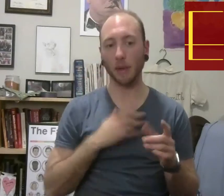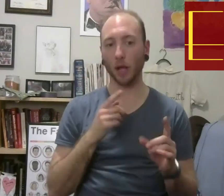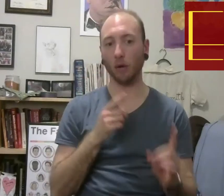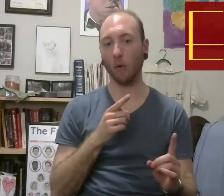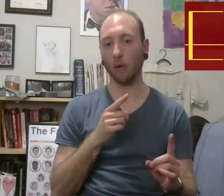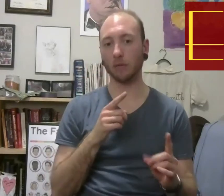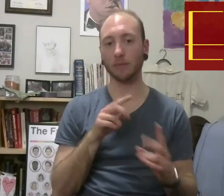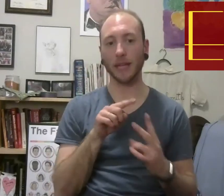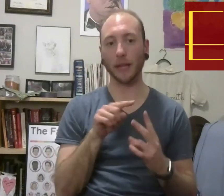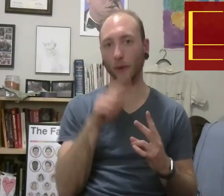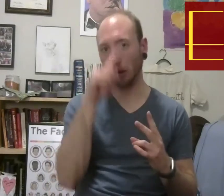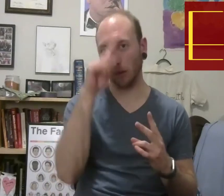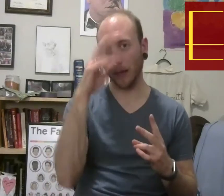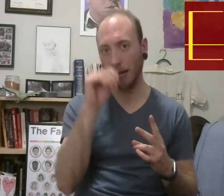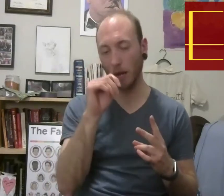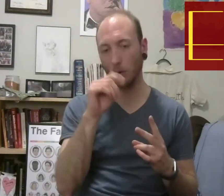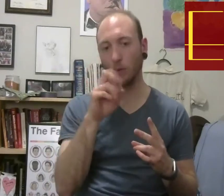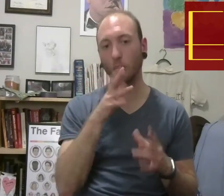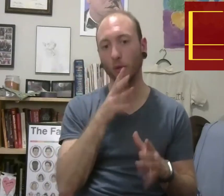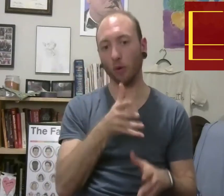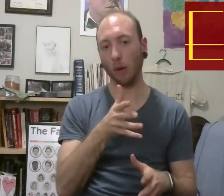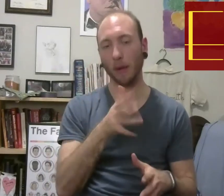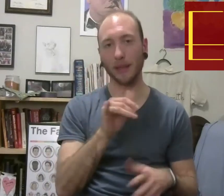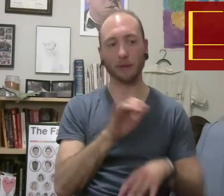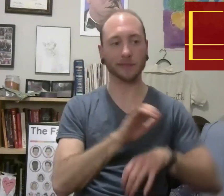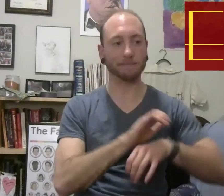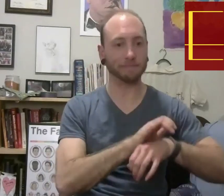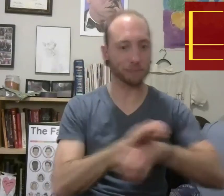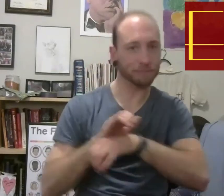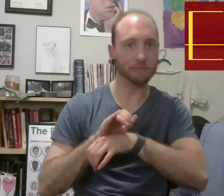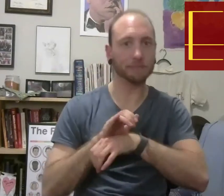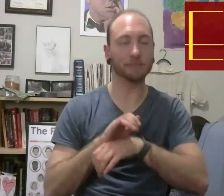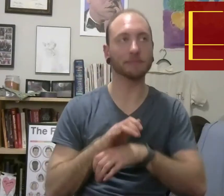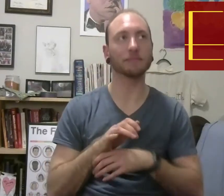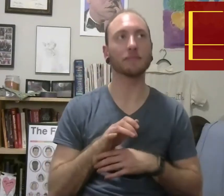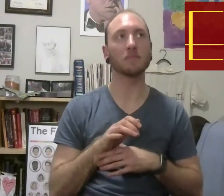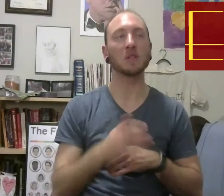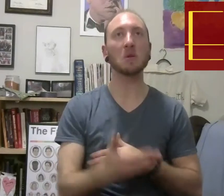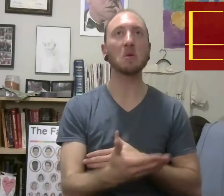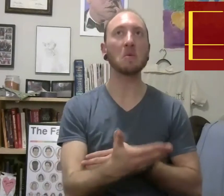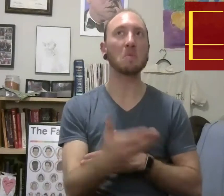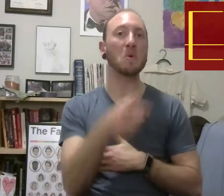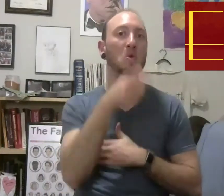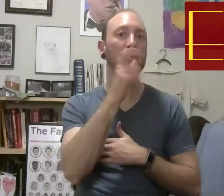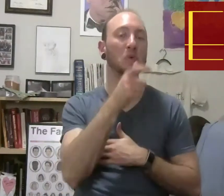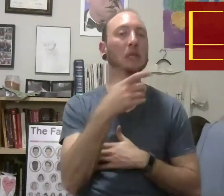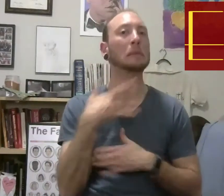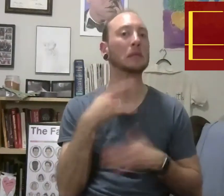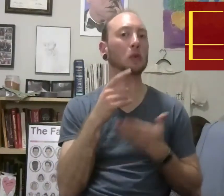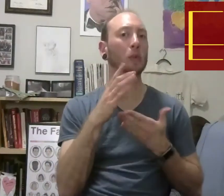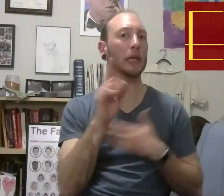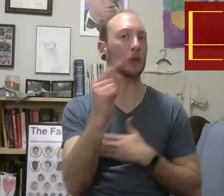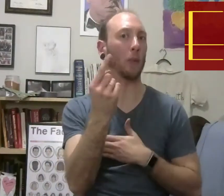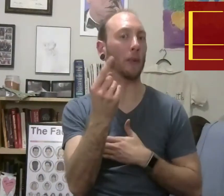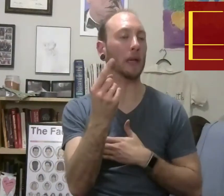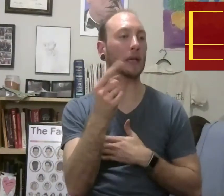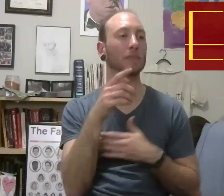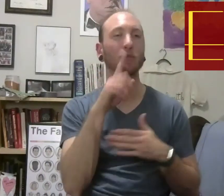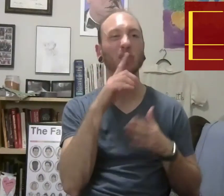every day, or every night at least. I did the morning drink on the weekends, but at the end of my drinking, it was